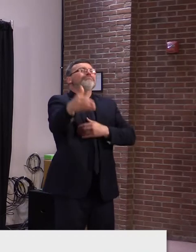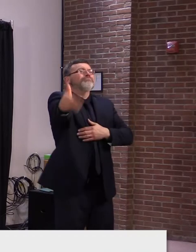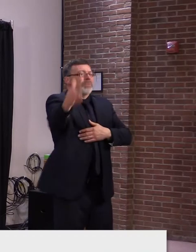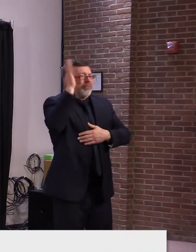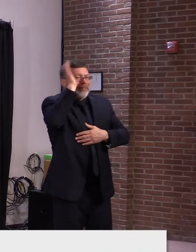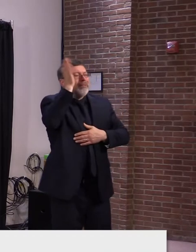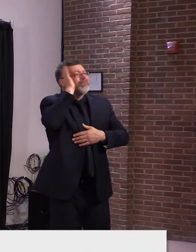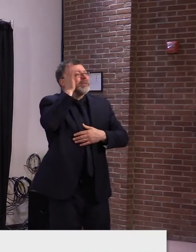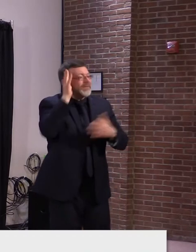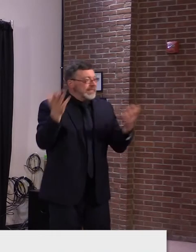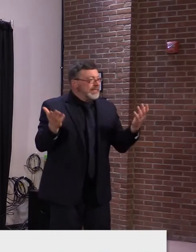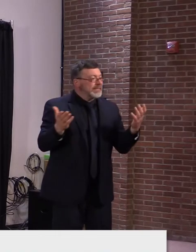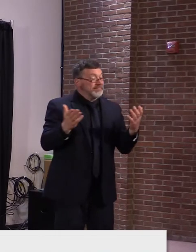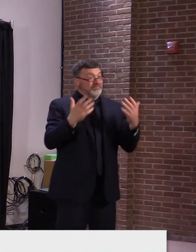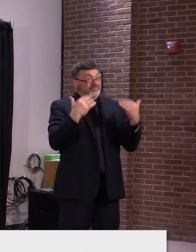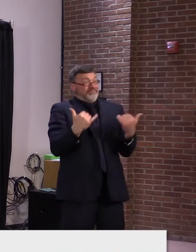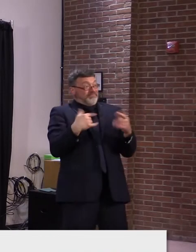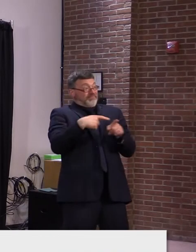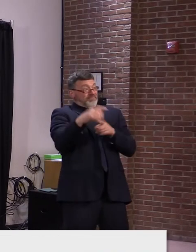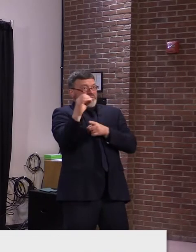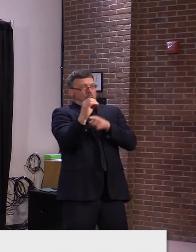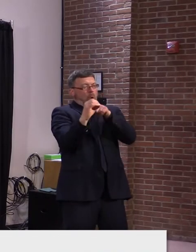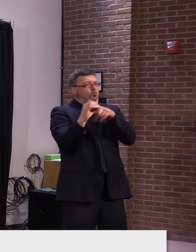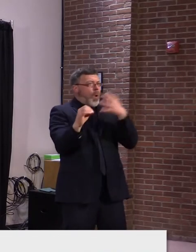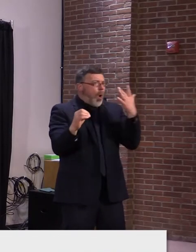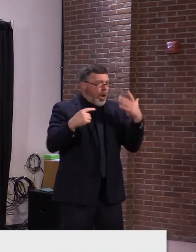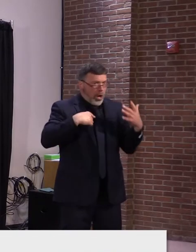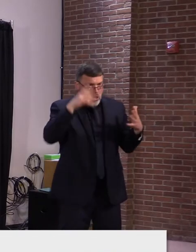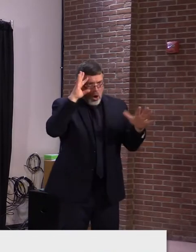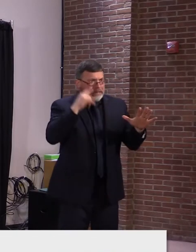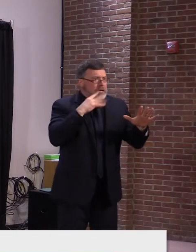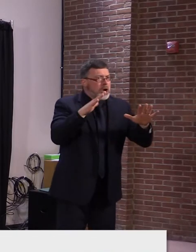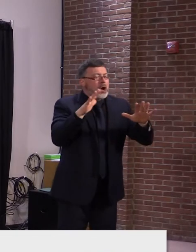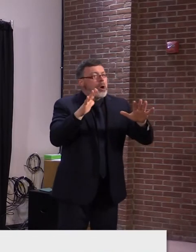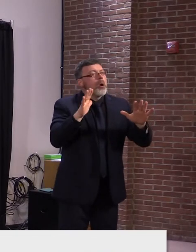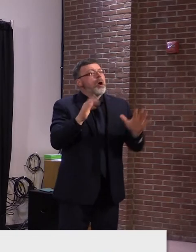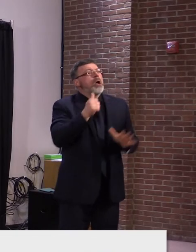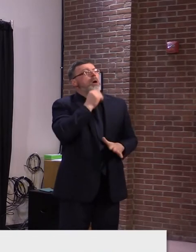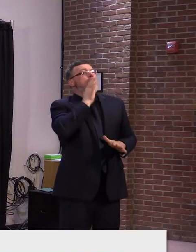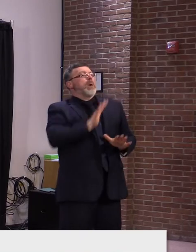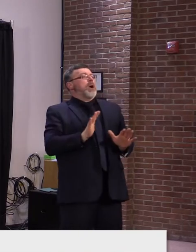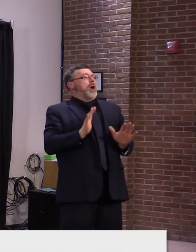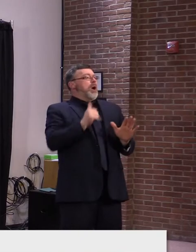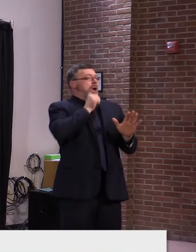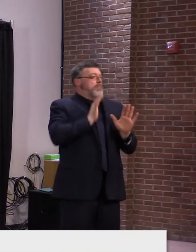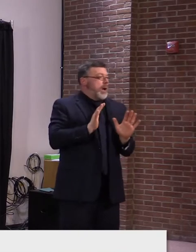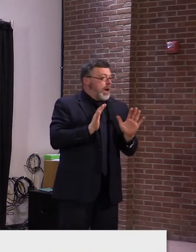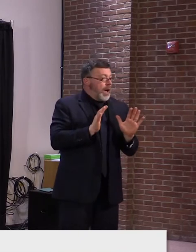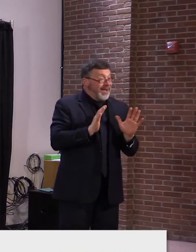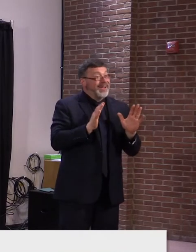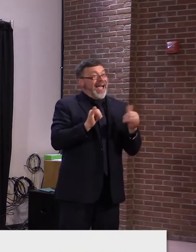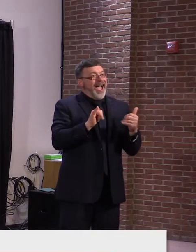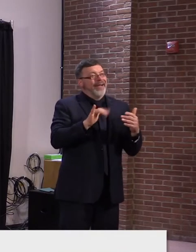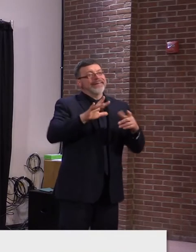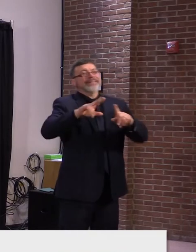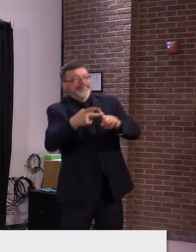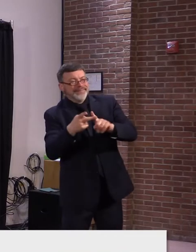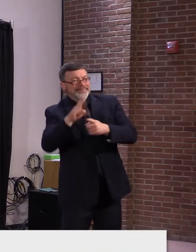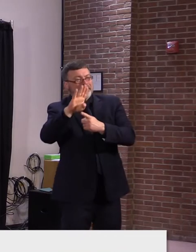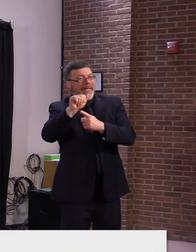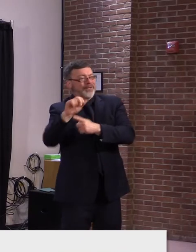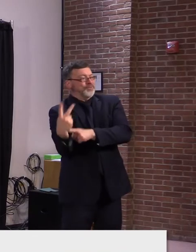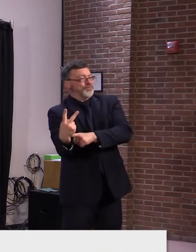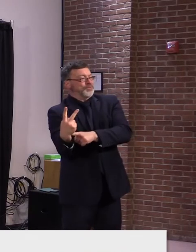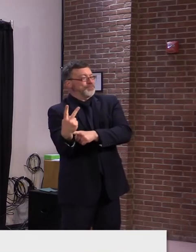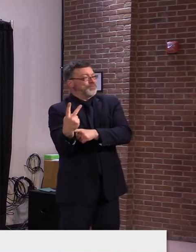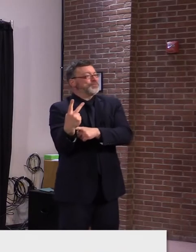Omicron is that it's less severe, and the BA2 variant of the Omicron is less severe as well.